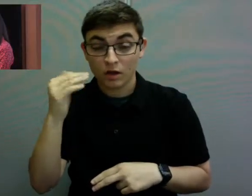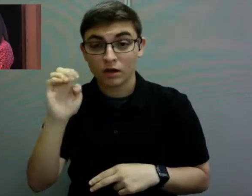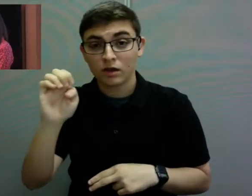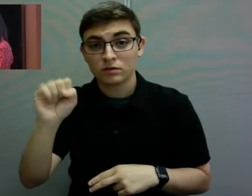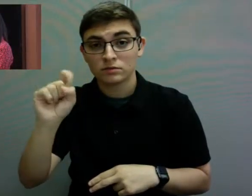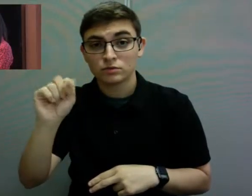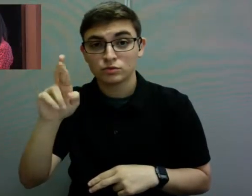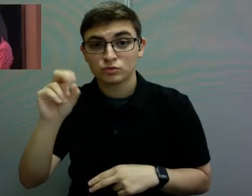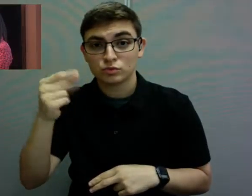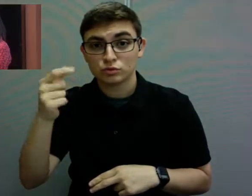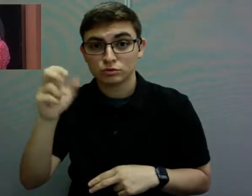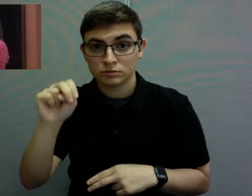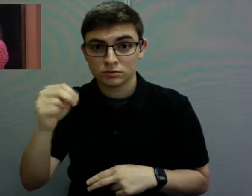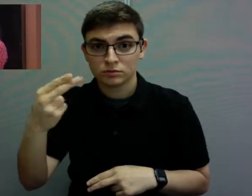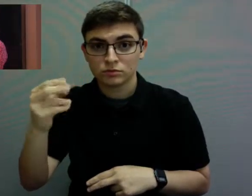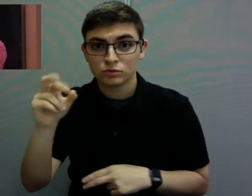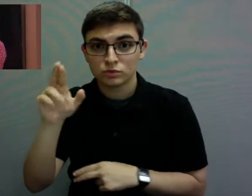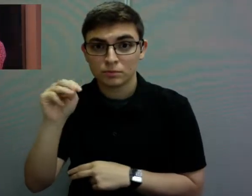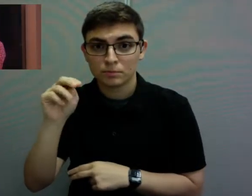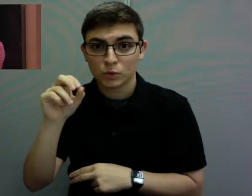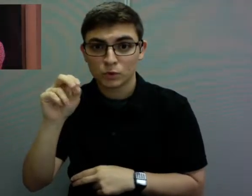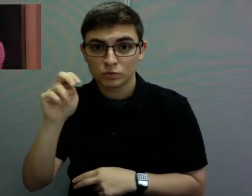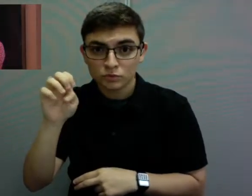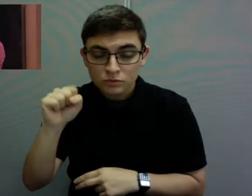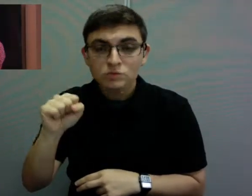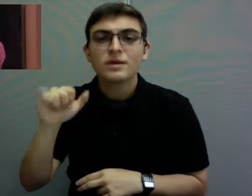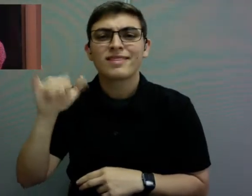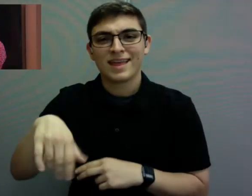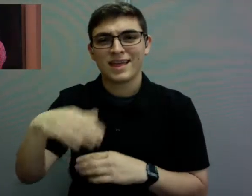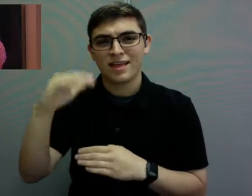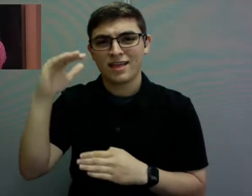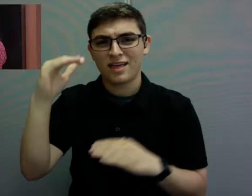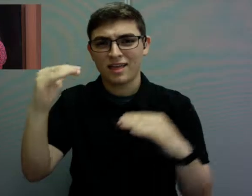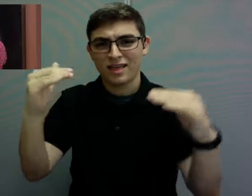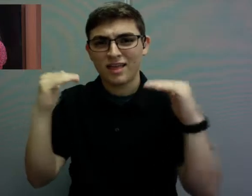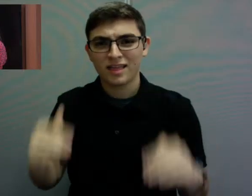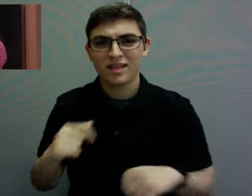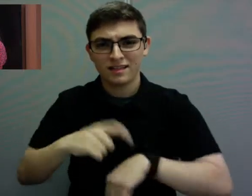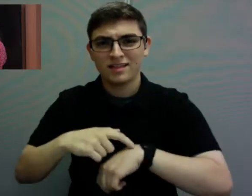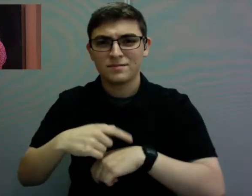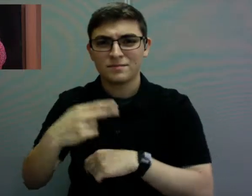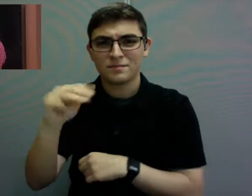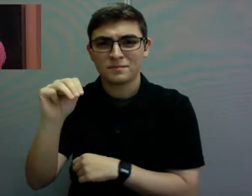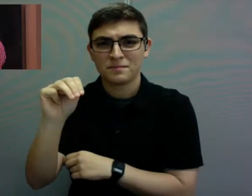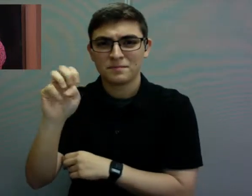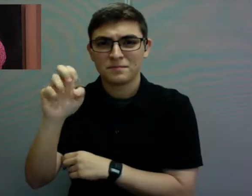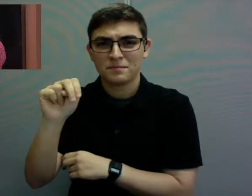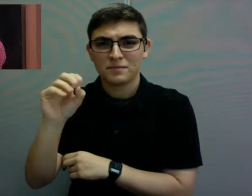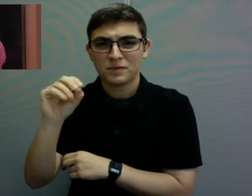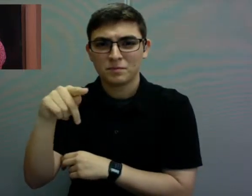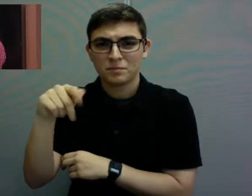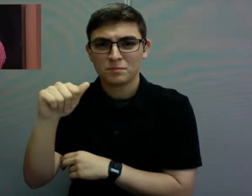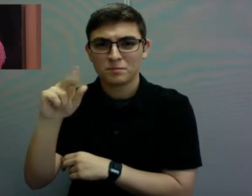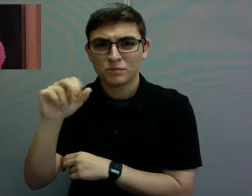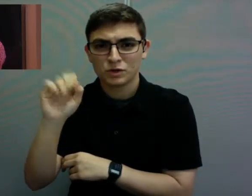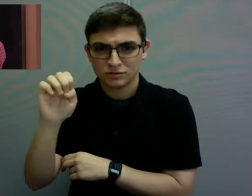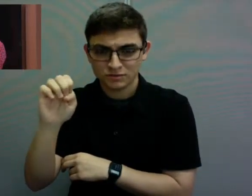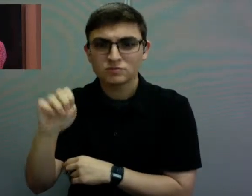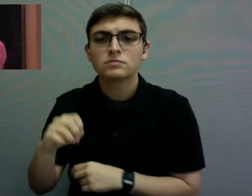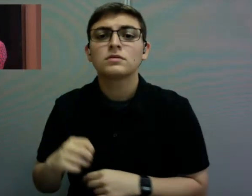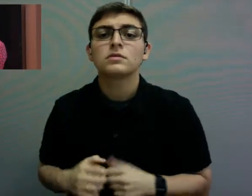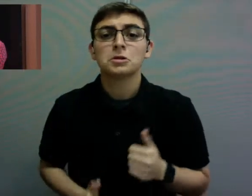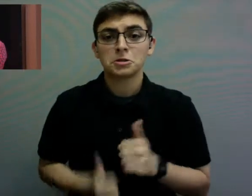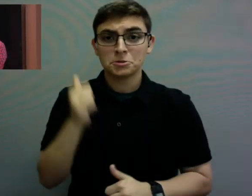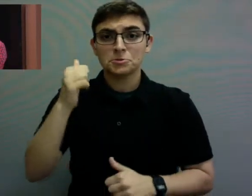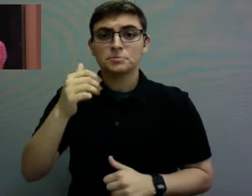So estrogen, they found, actually protects a little bit with the heart. And so this is kind of why men run into